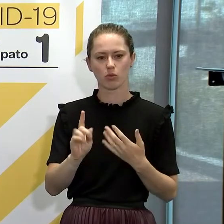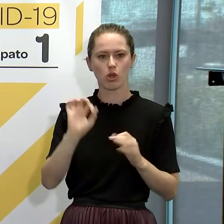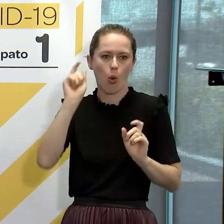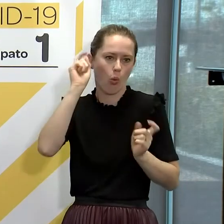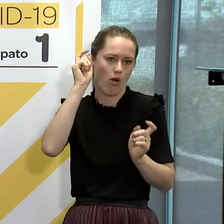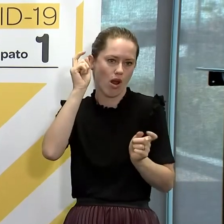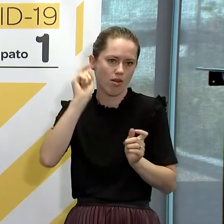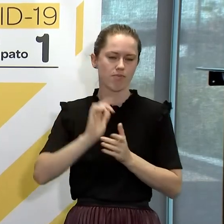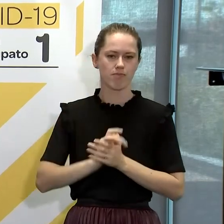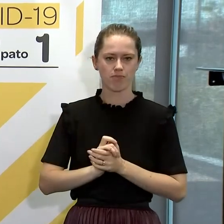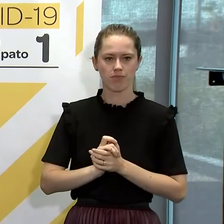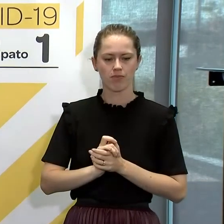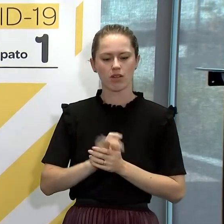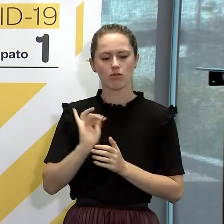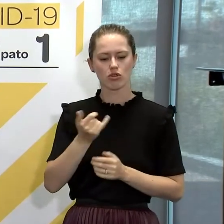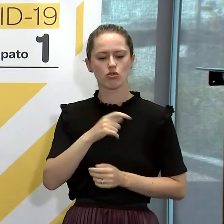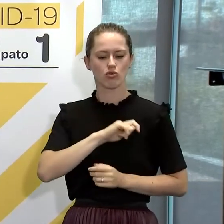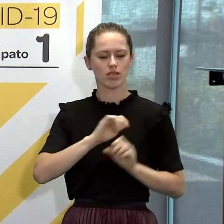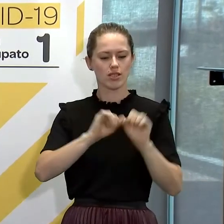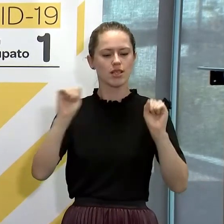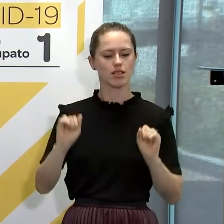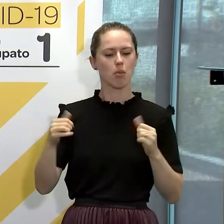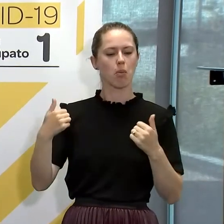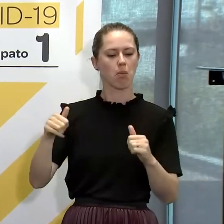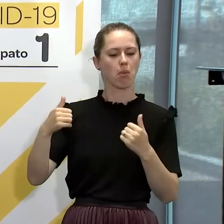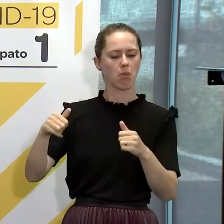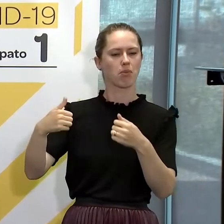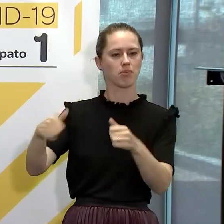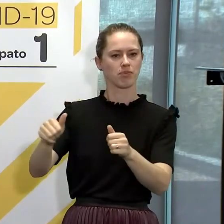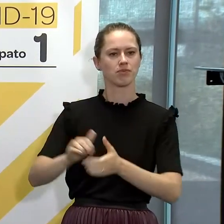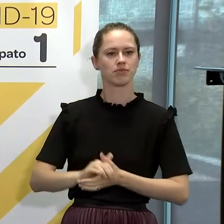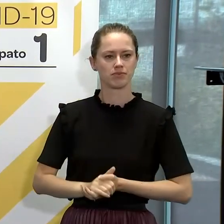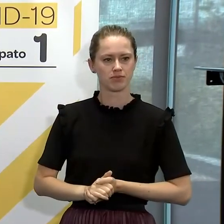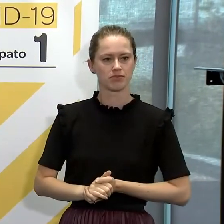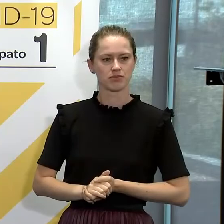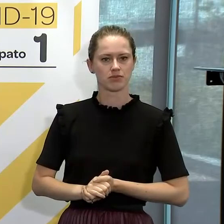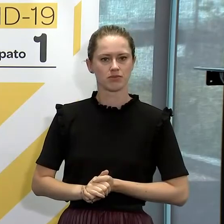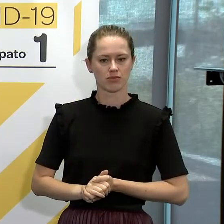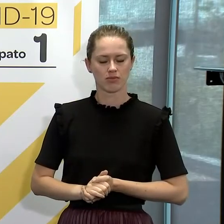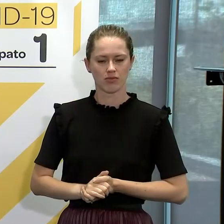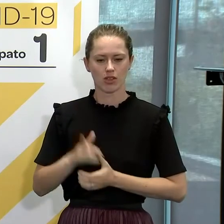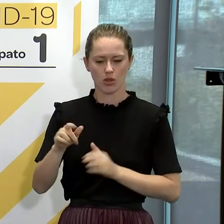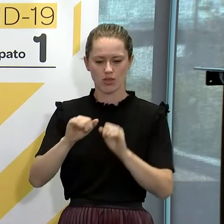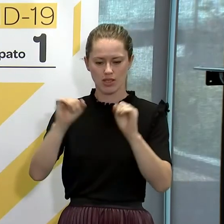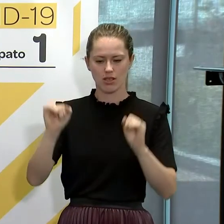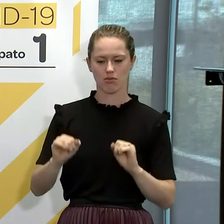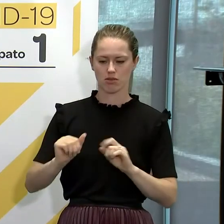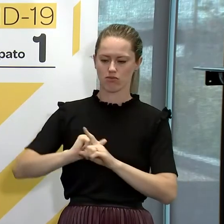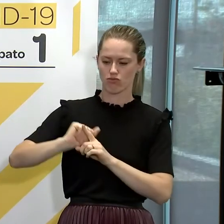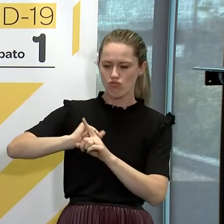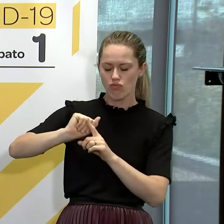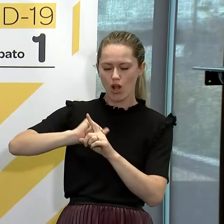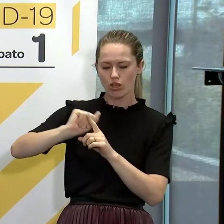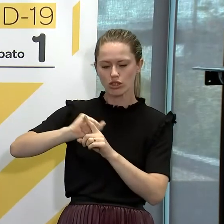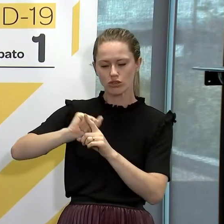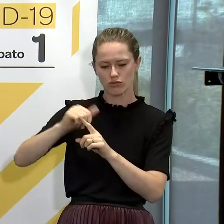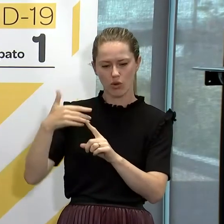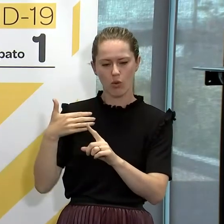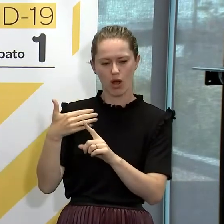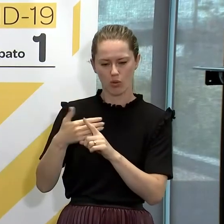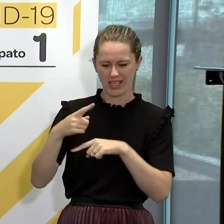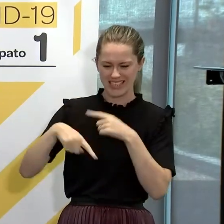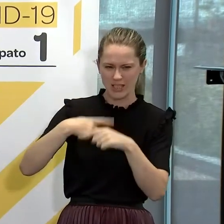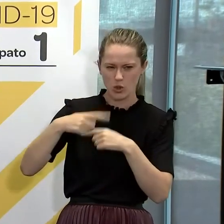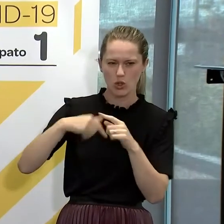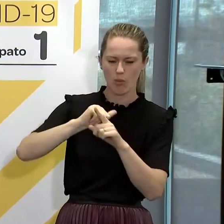overly anxious. We just are trusting in our systems, which are very good, and they've been practiced over some months, and we continue to refine